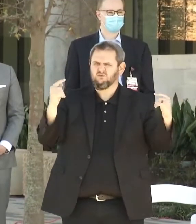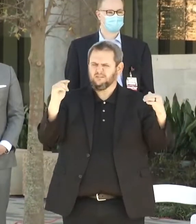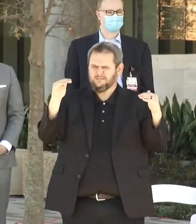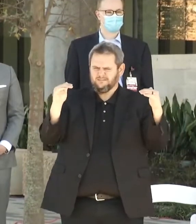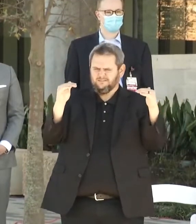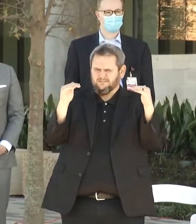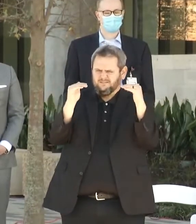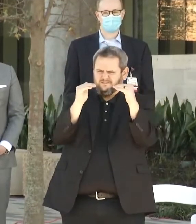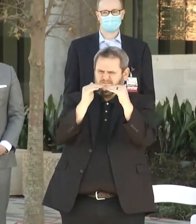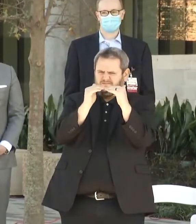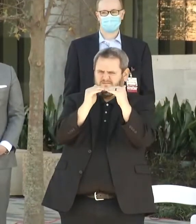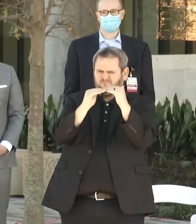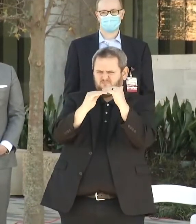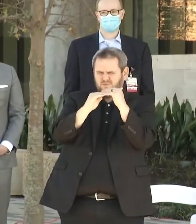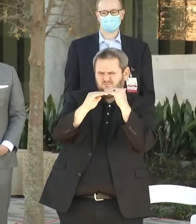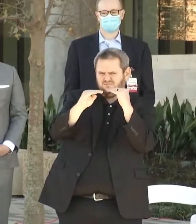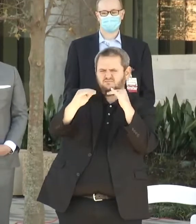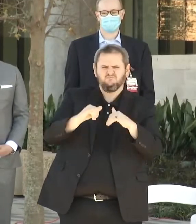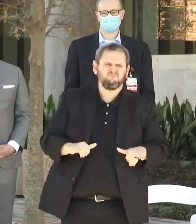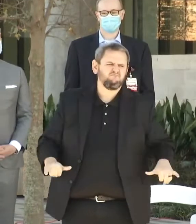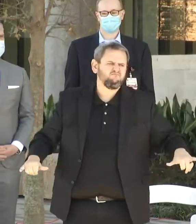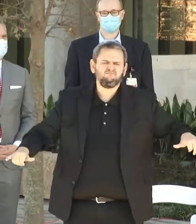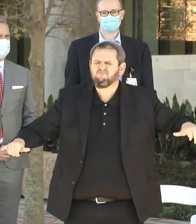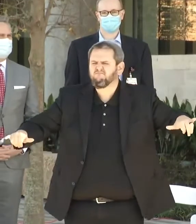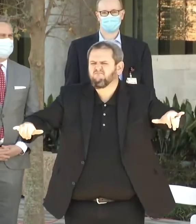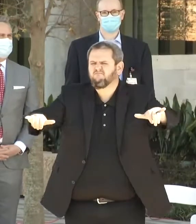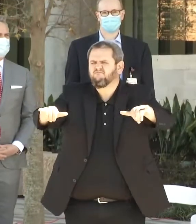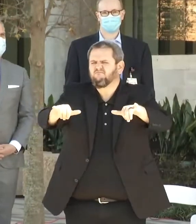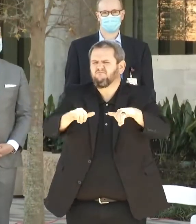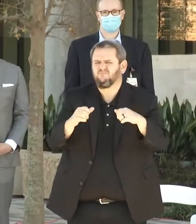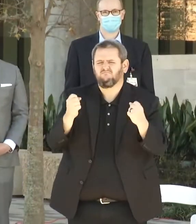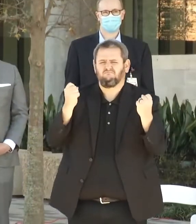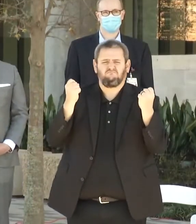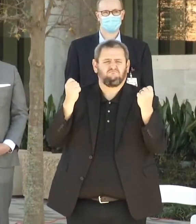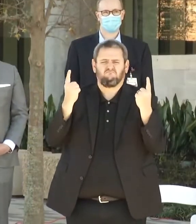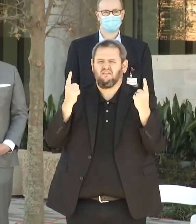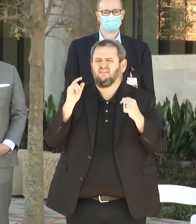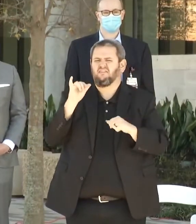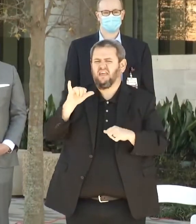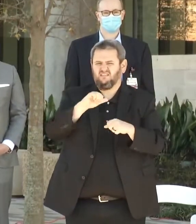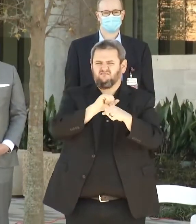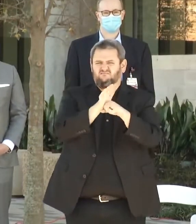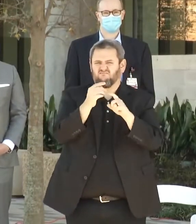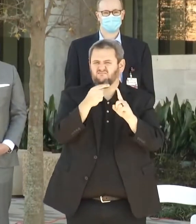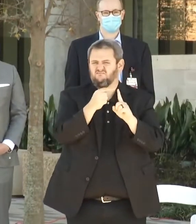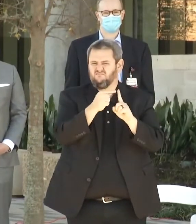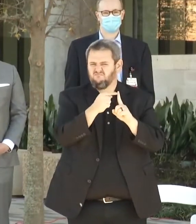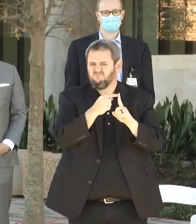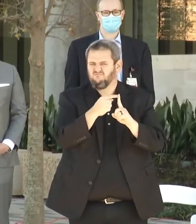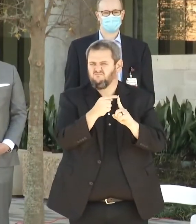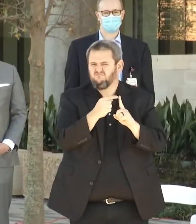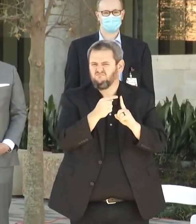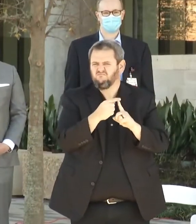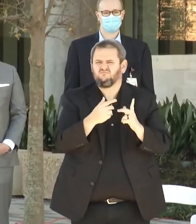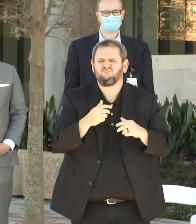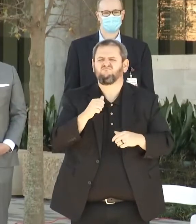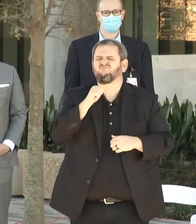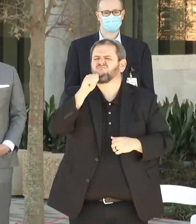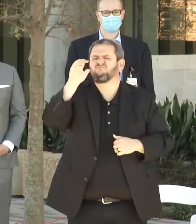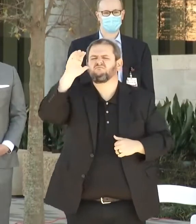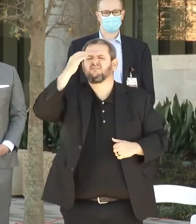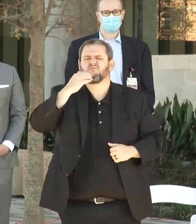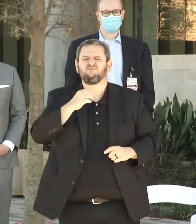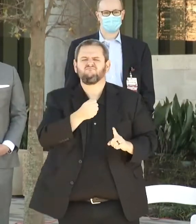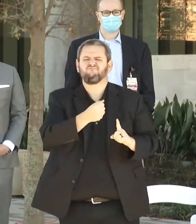older. Of note, this particular virus does not seem to be as severely affecting our young infants,